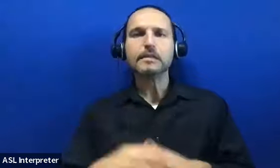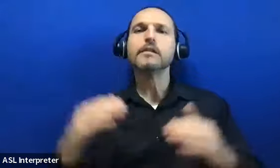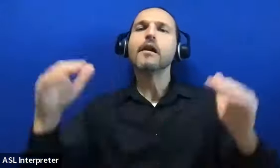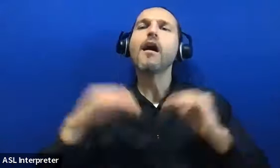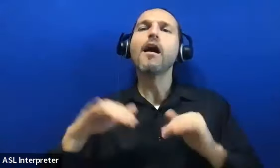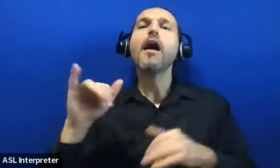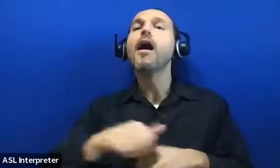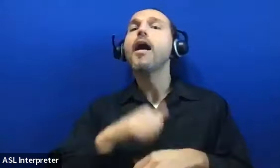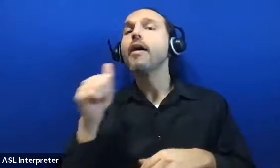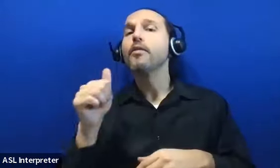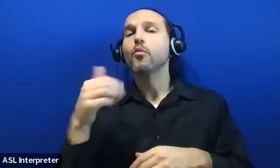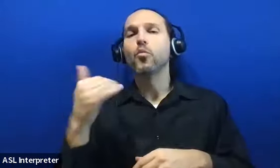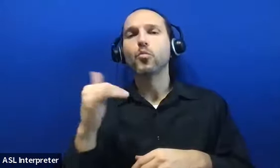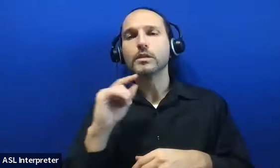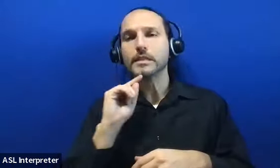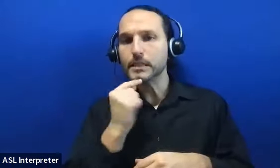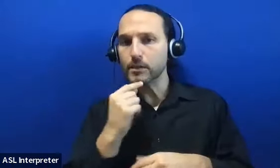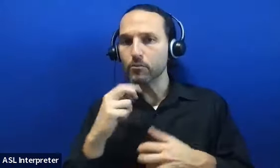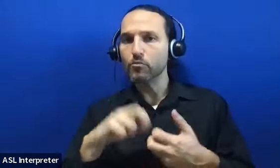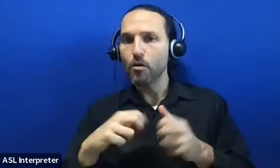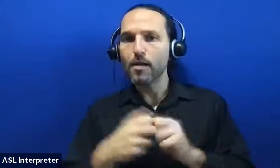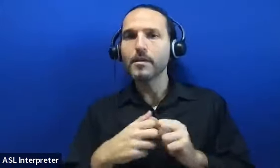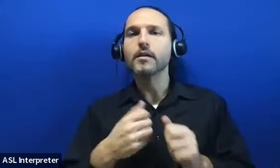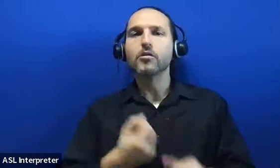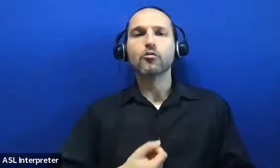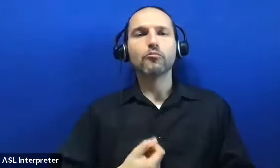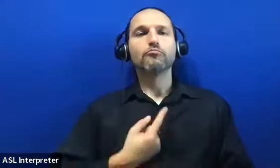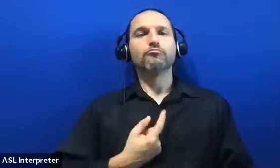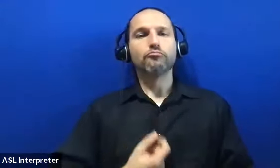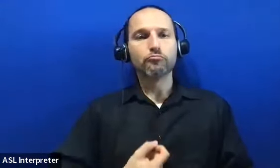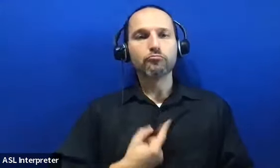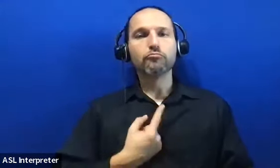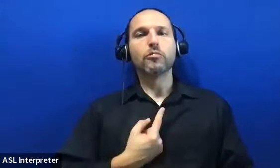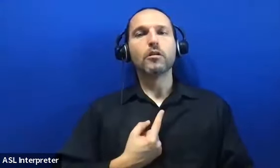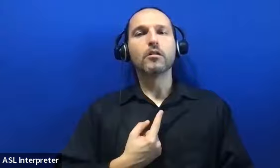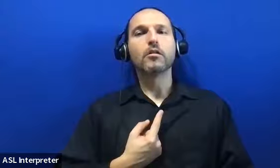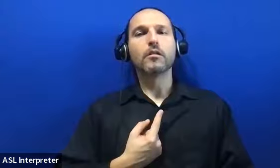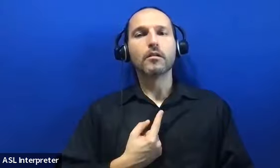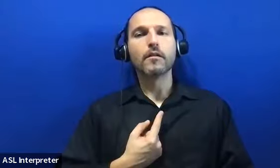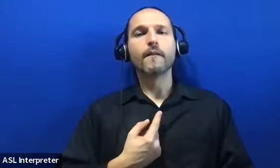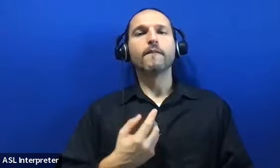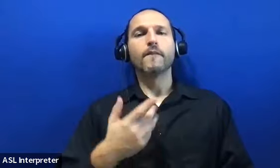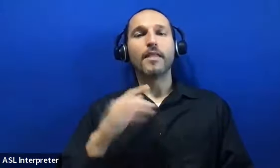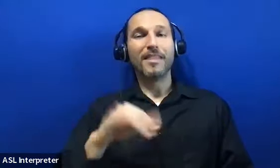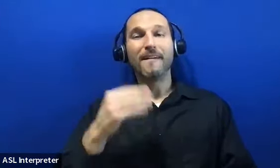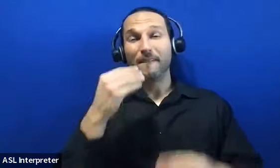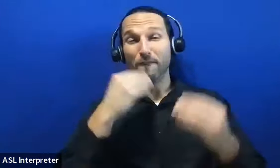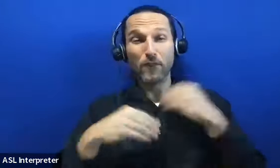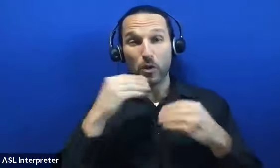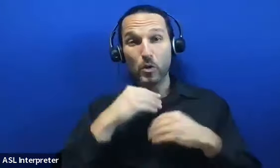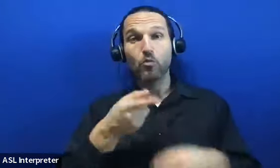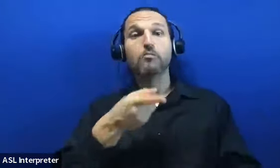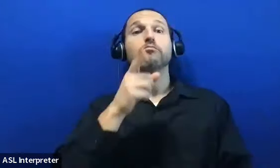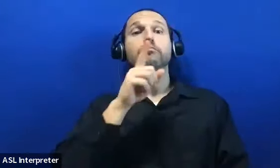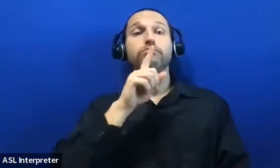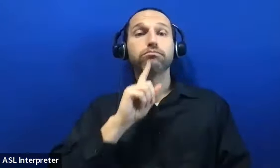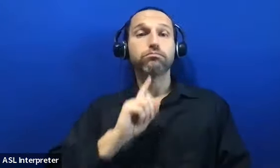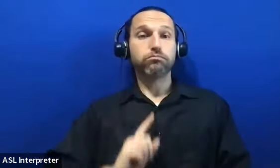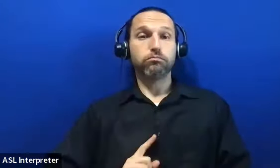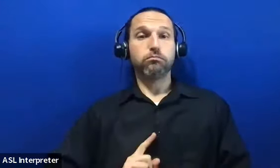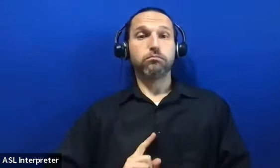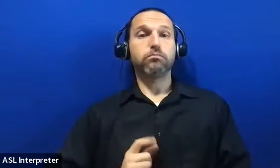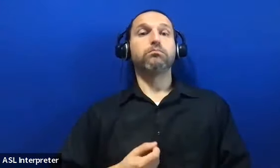another common problem is reflux, which is when food is coming back up.